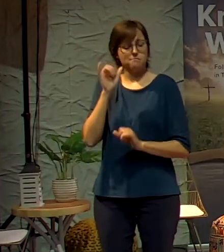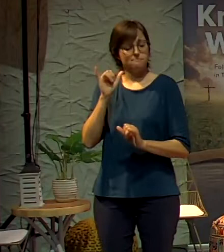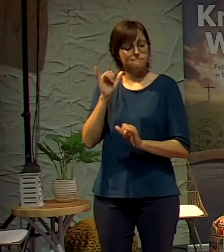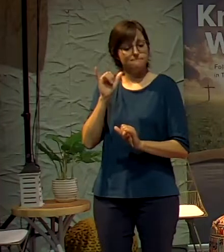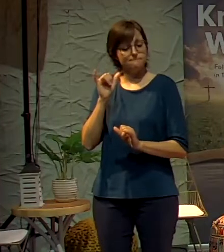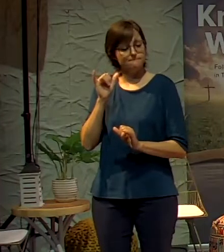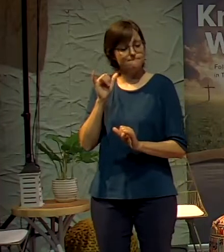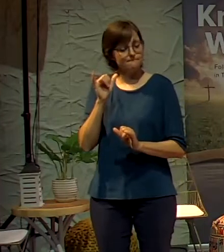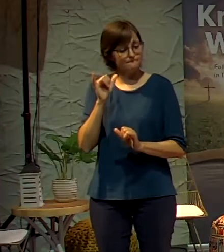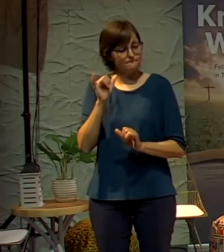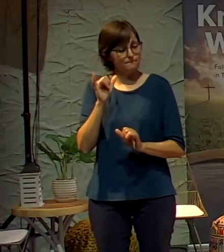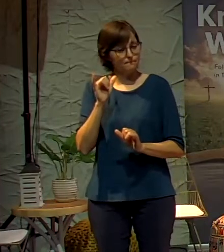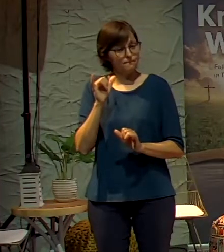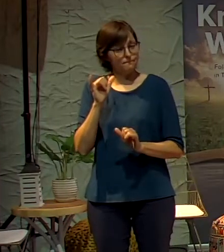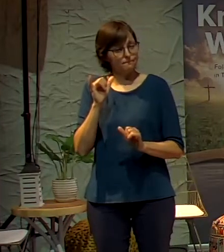however